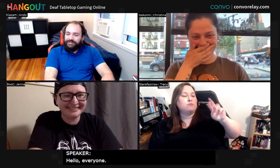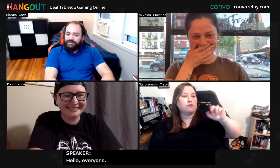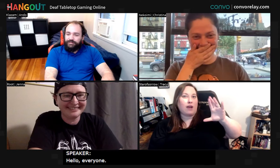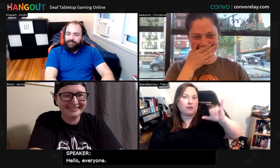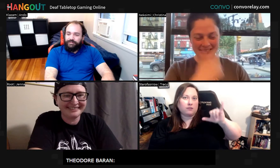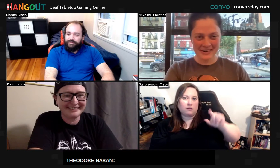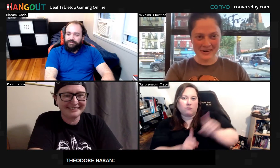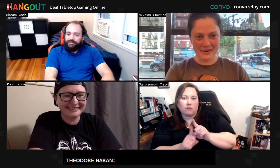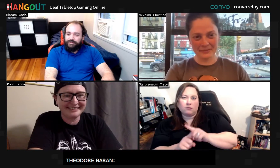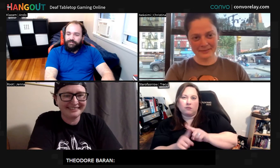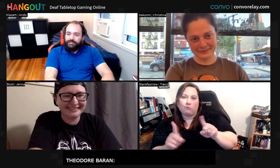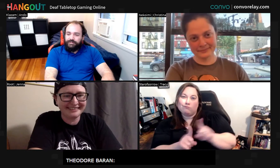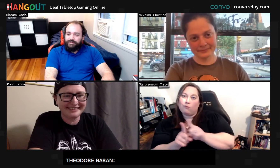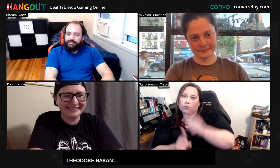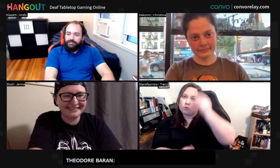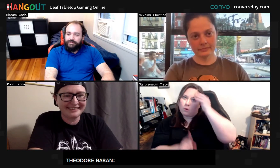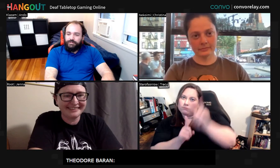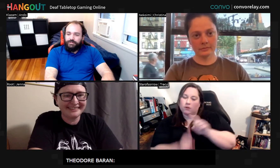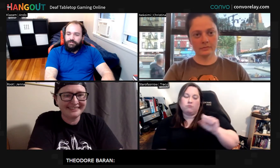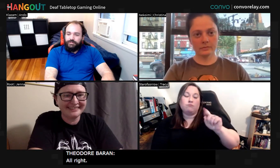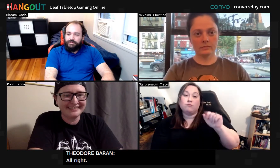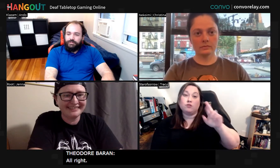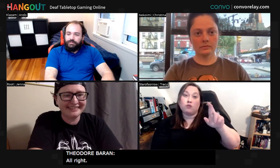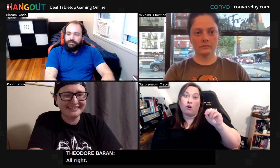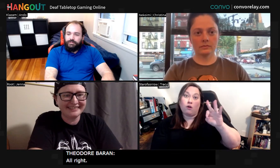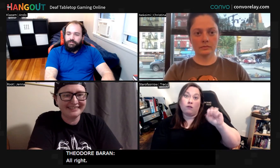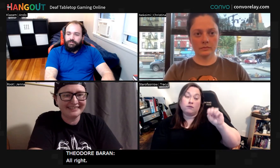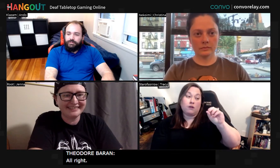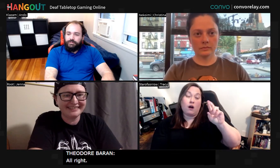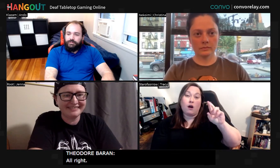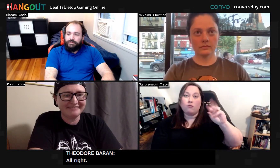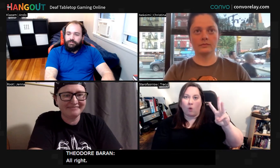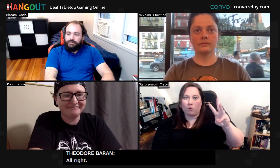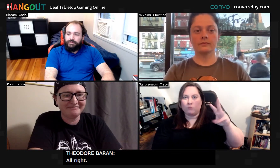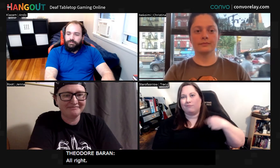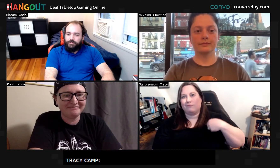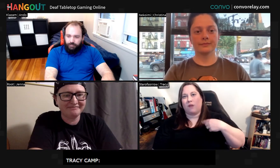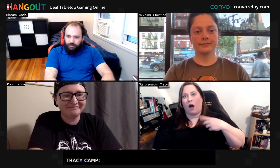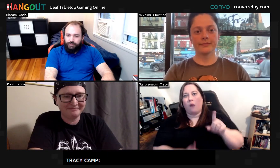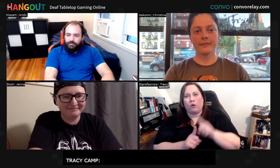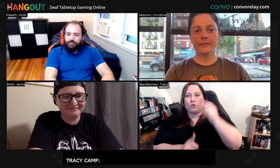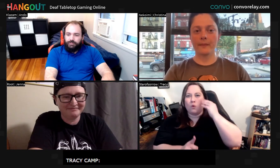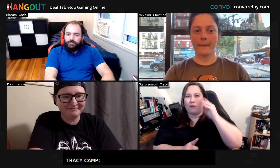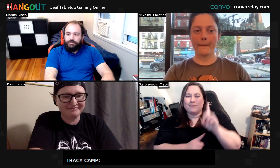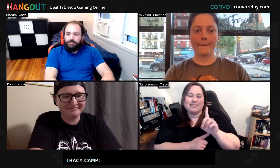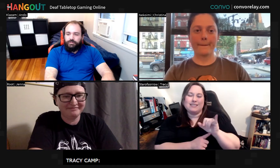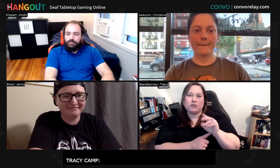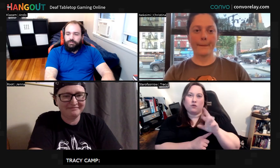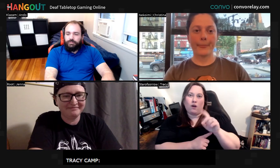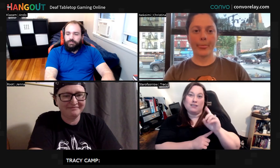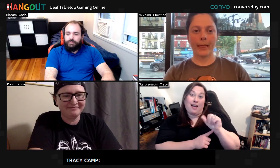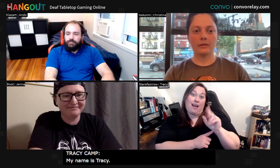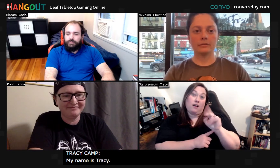Hi, my name is Tracy, also known as Star of Sorrow. I